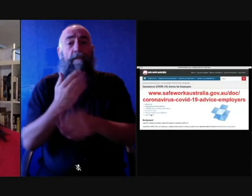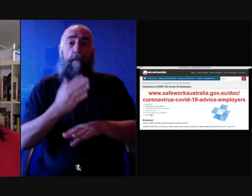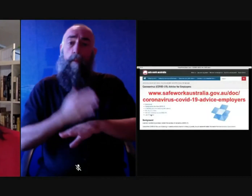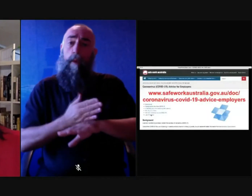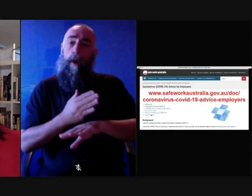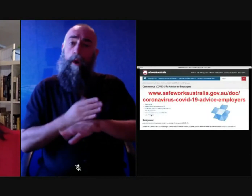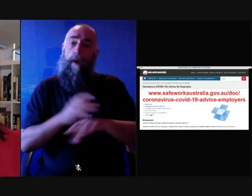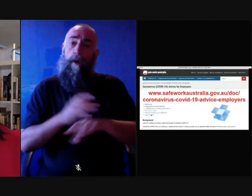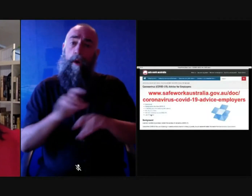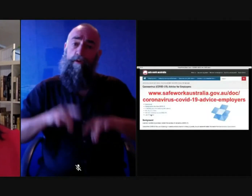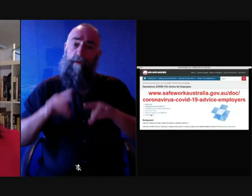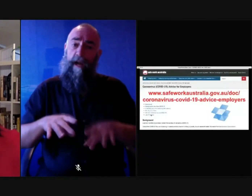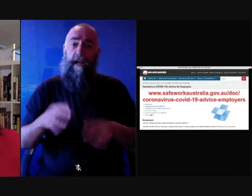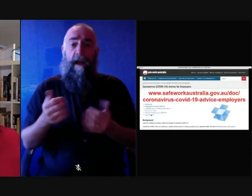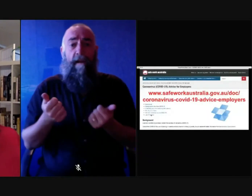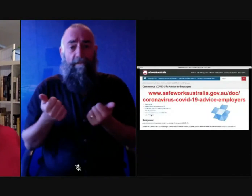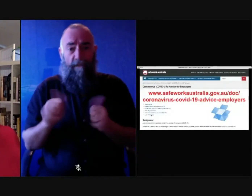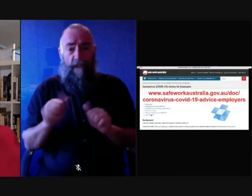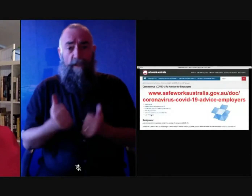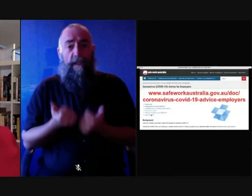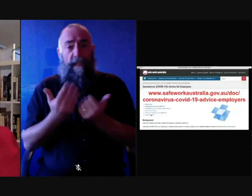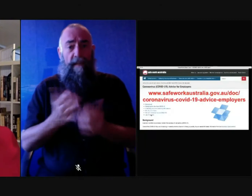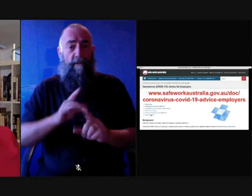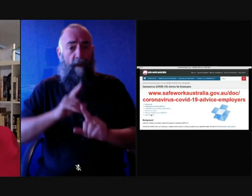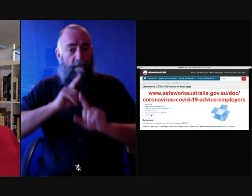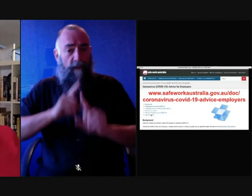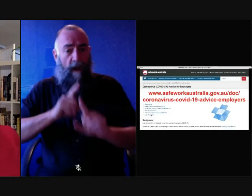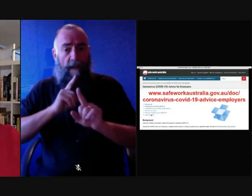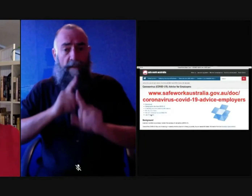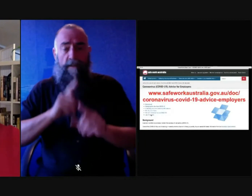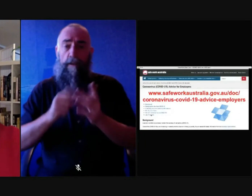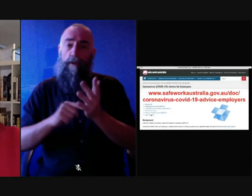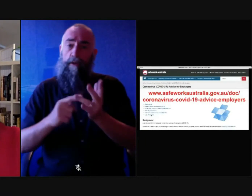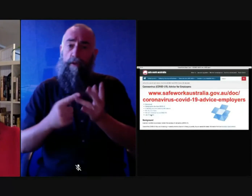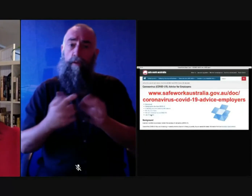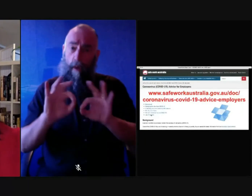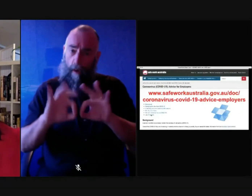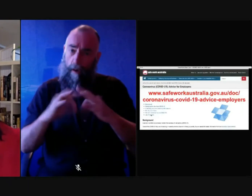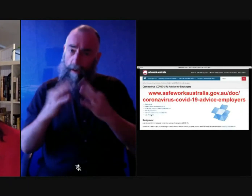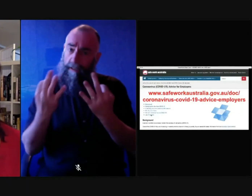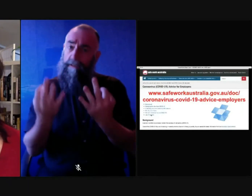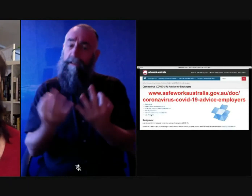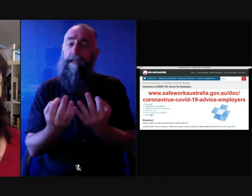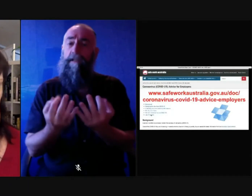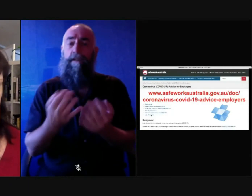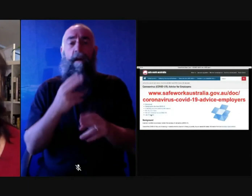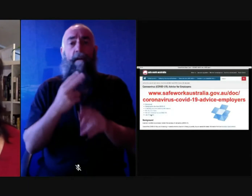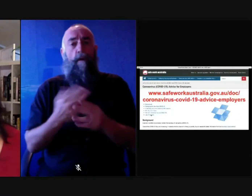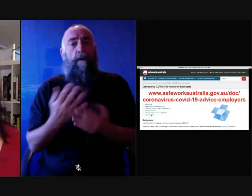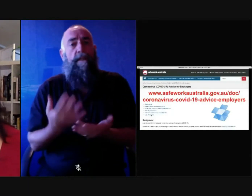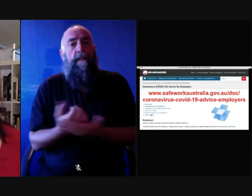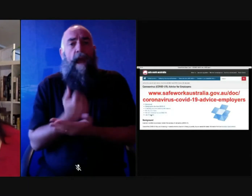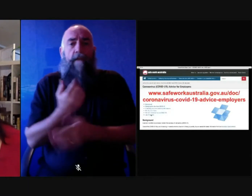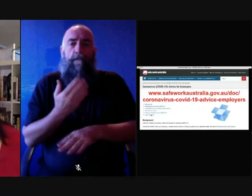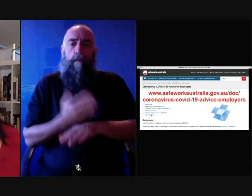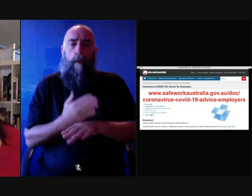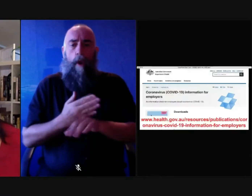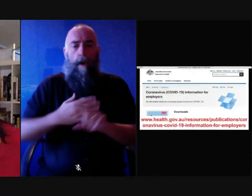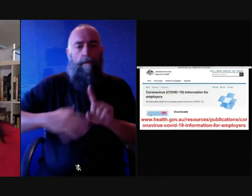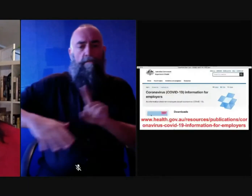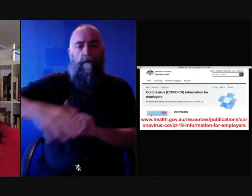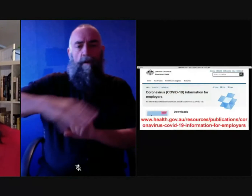employers about how to create safe working environments, which may not be that relevant for all of you, but it's still worth having a look